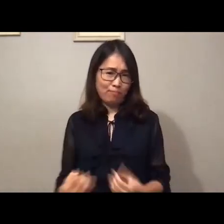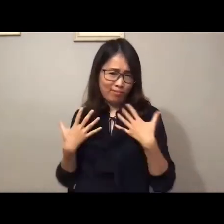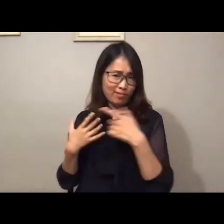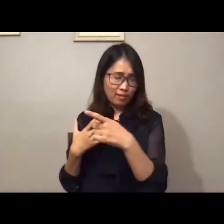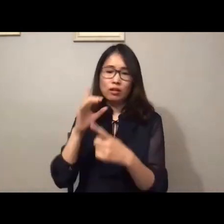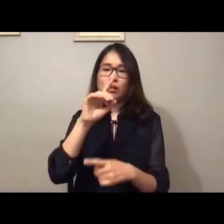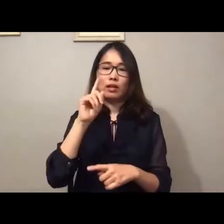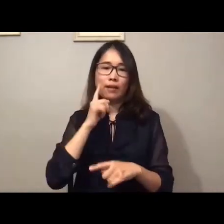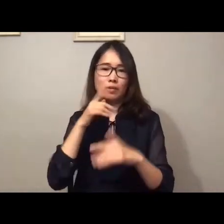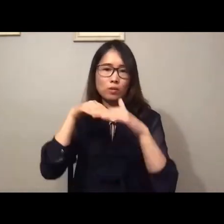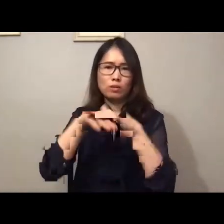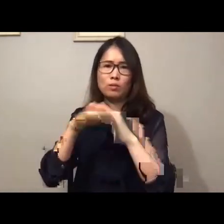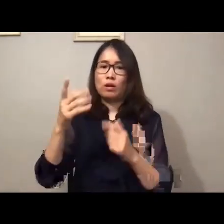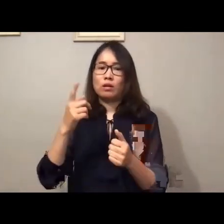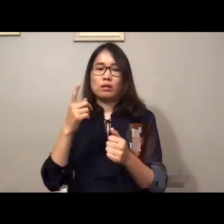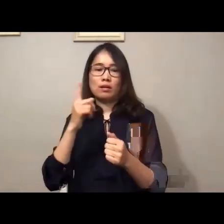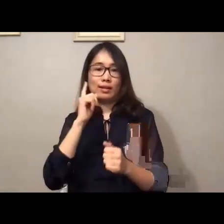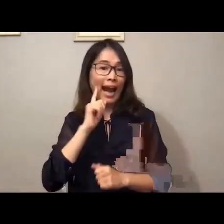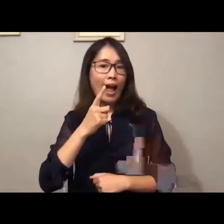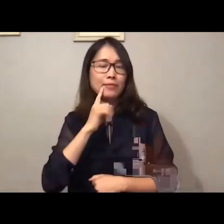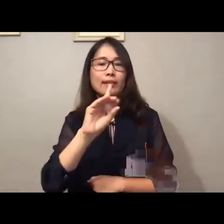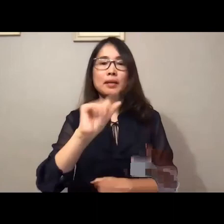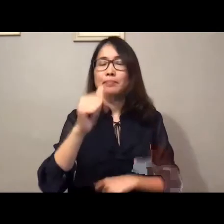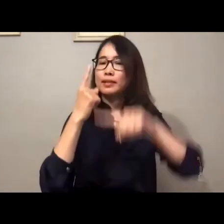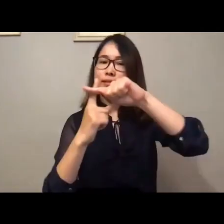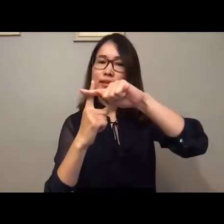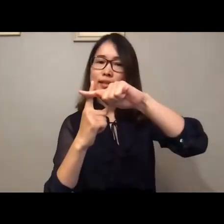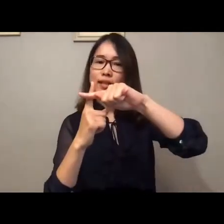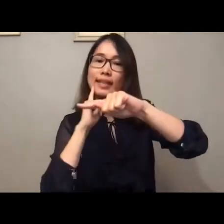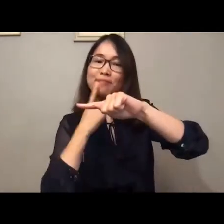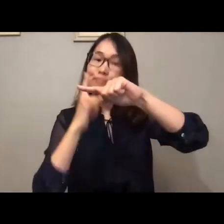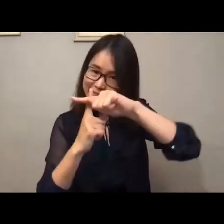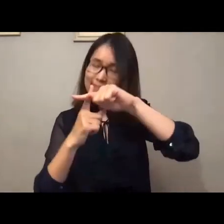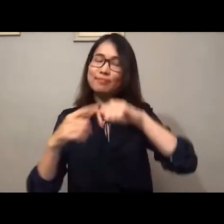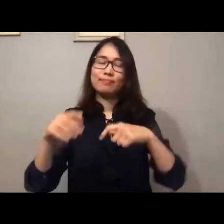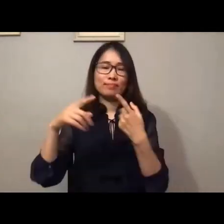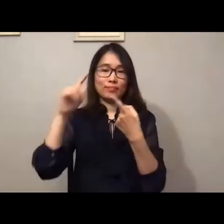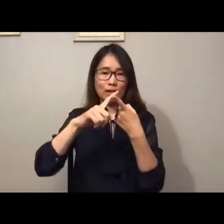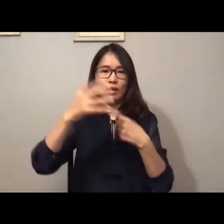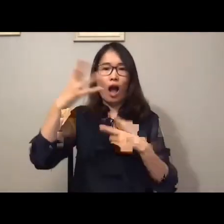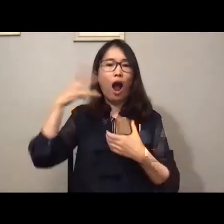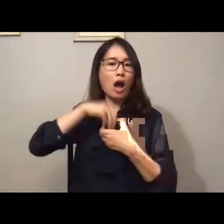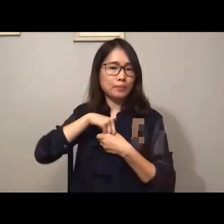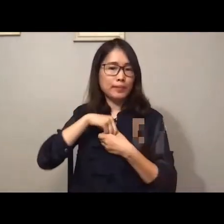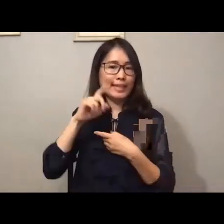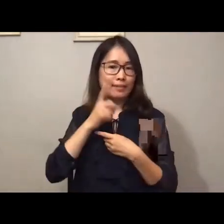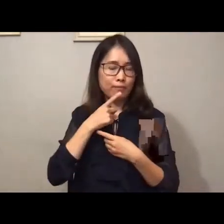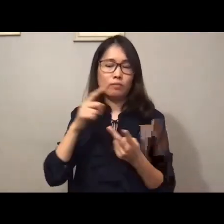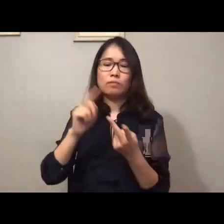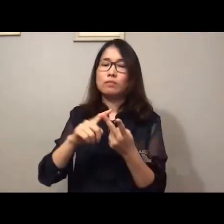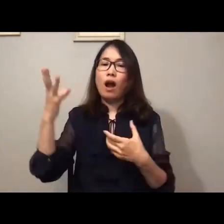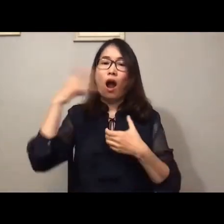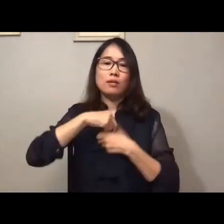so in meeting some kids who were deaf plus, deaf with other disabilities, that was very inspiring to